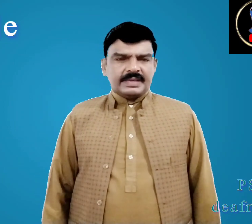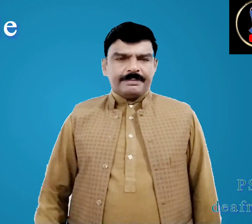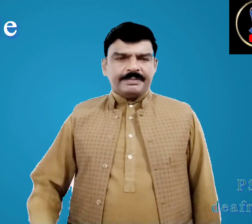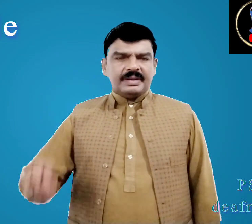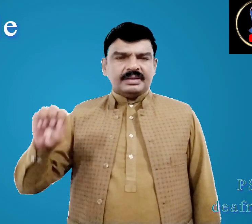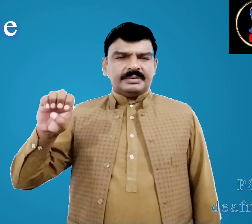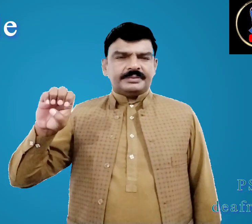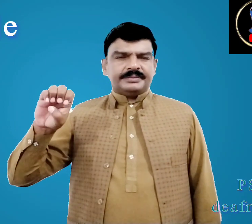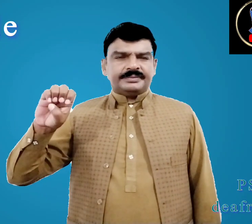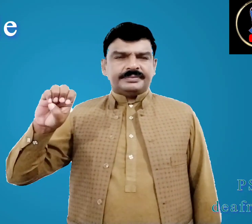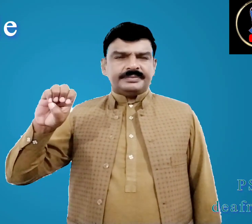example,